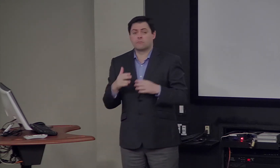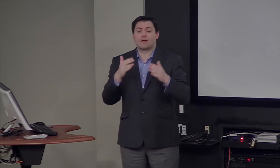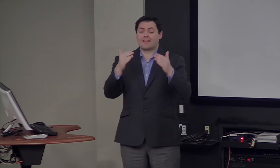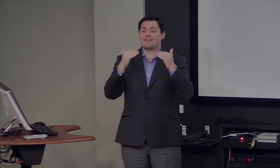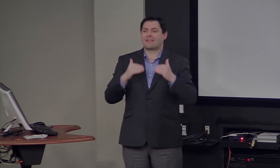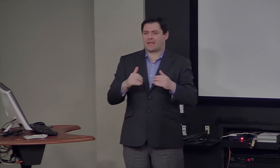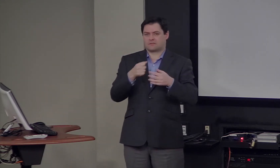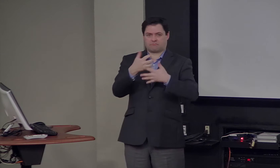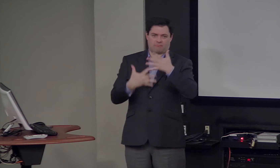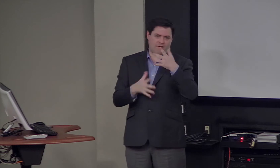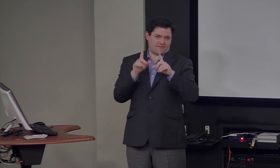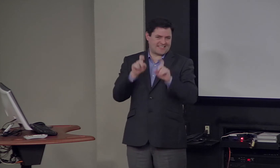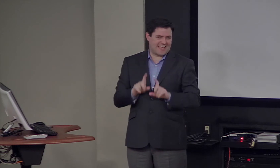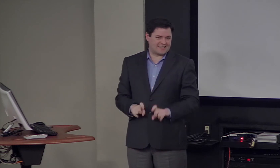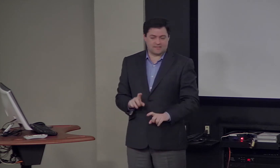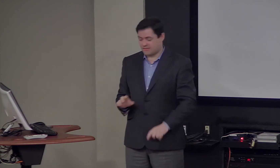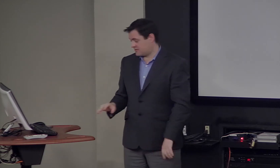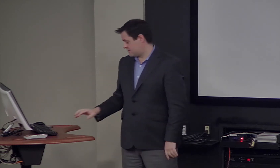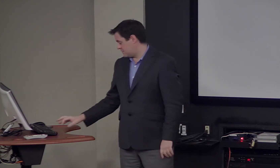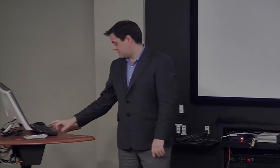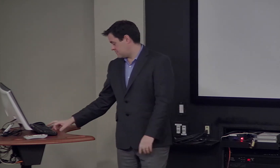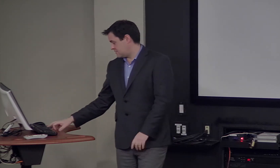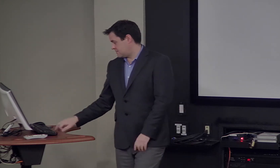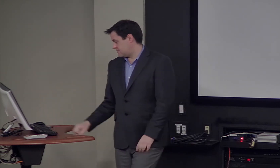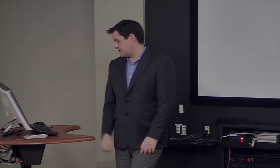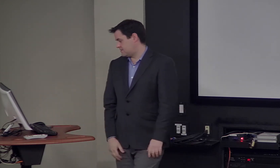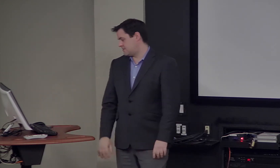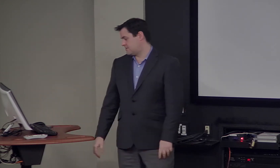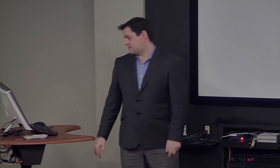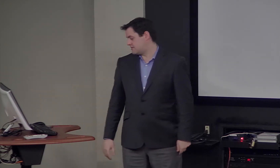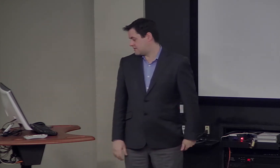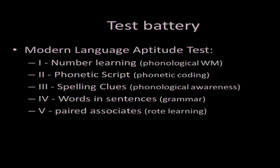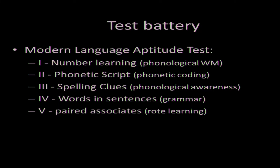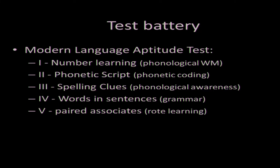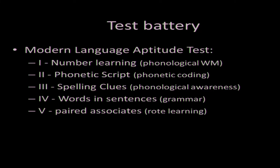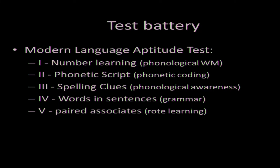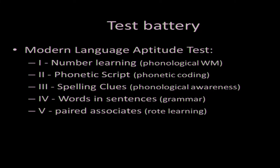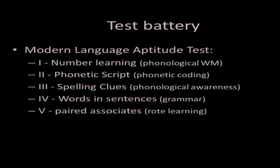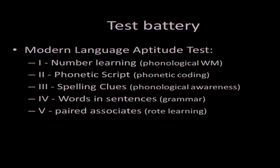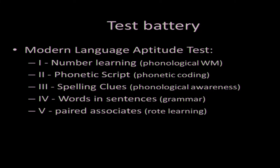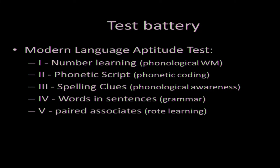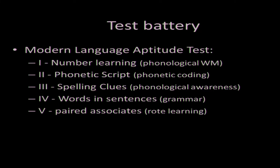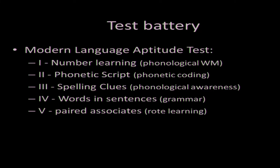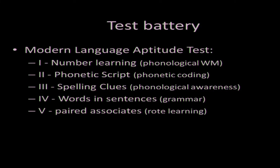or decrease as they furthered their language acquisition? So these were the tests that we provided our subjects.